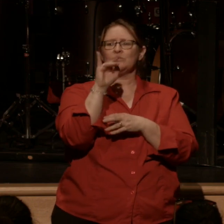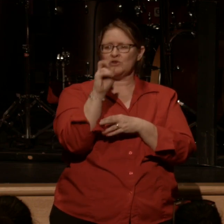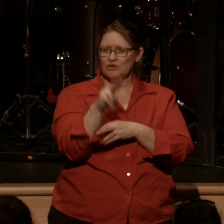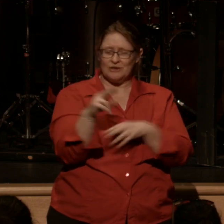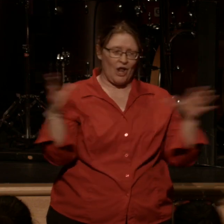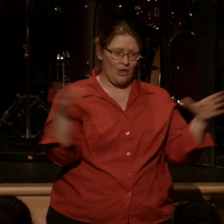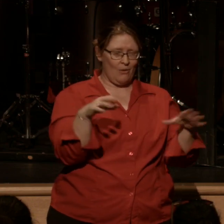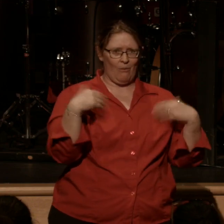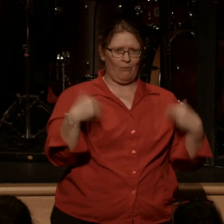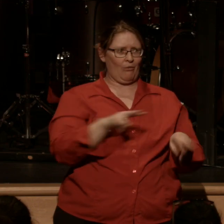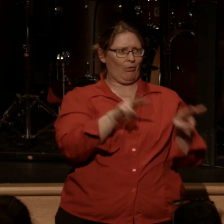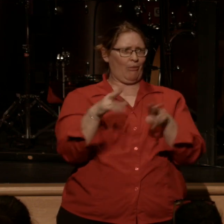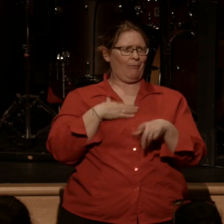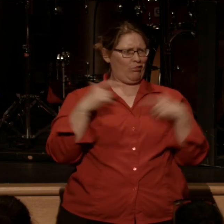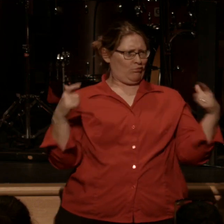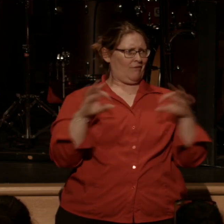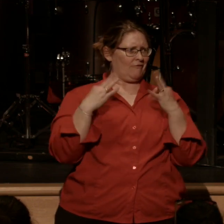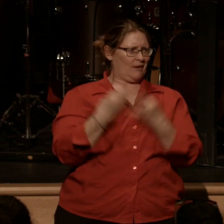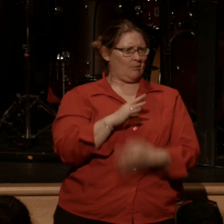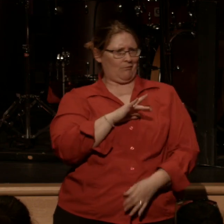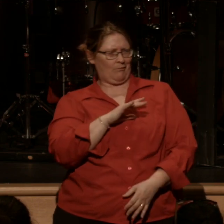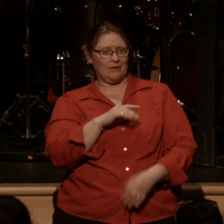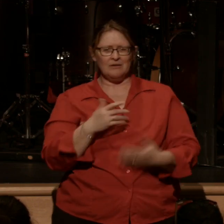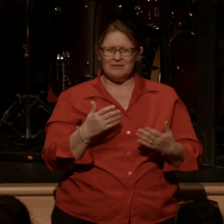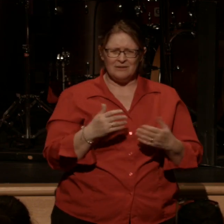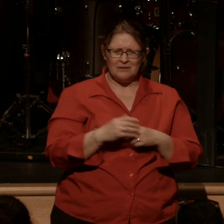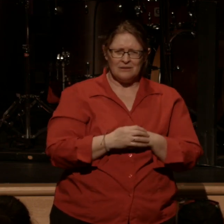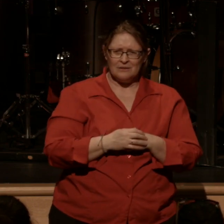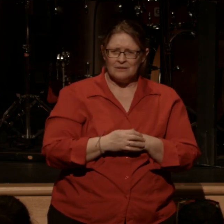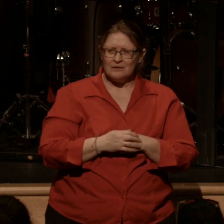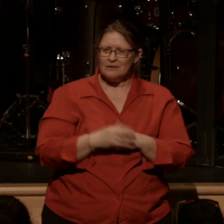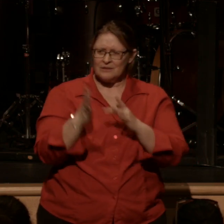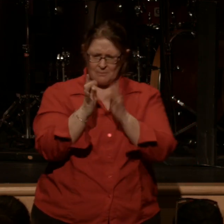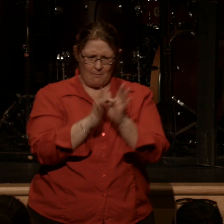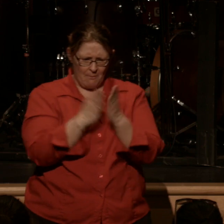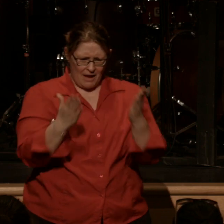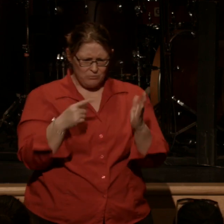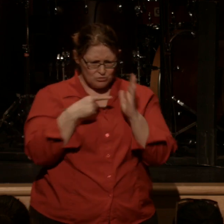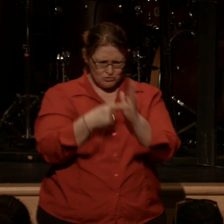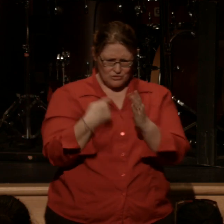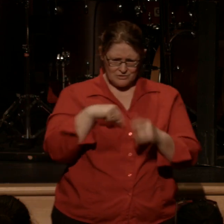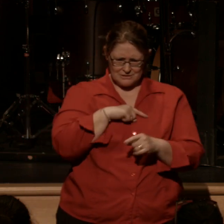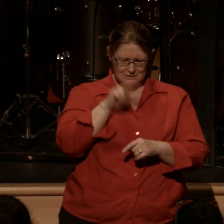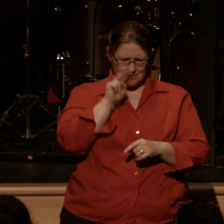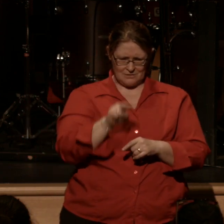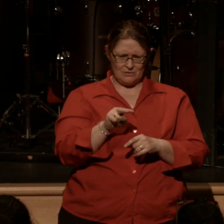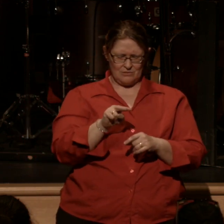wow, look how large my family is. The Bible shows us now as we look back,